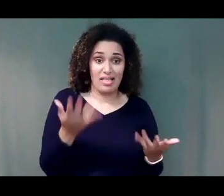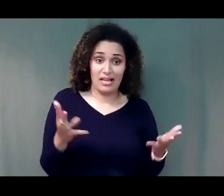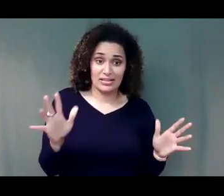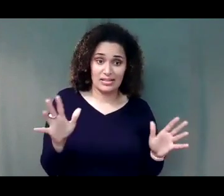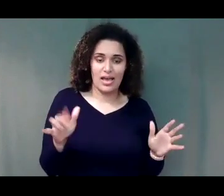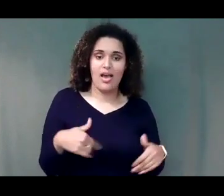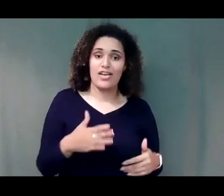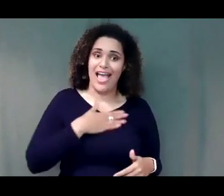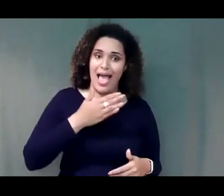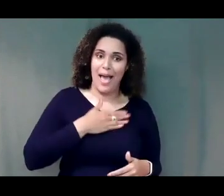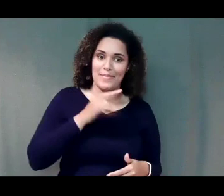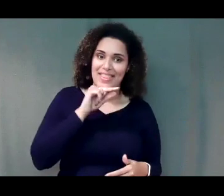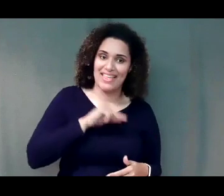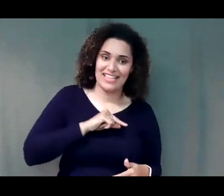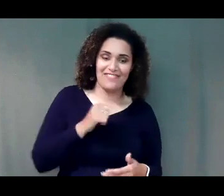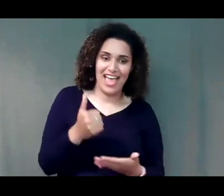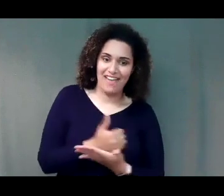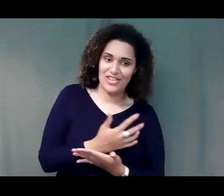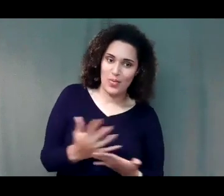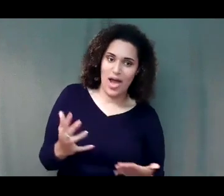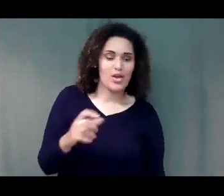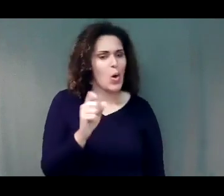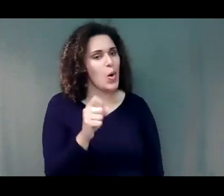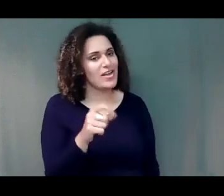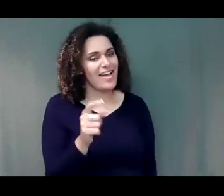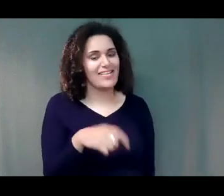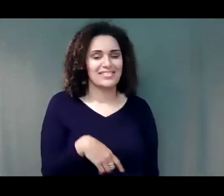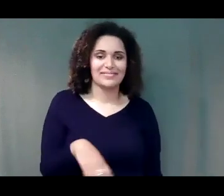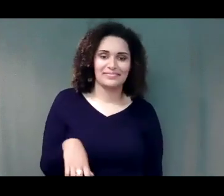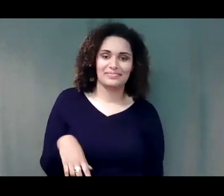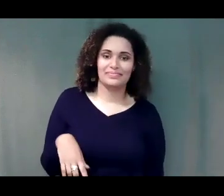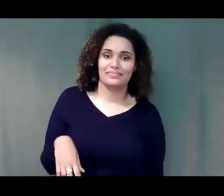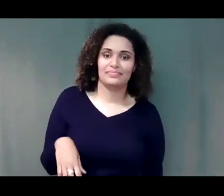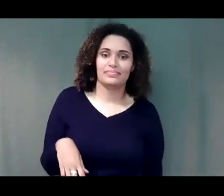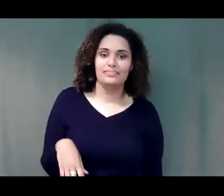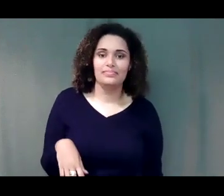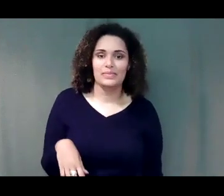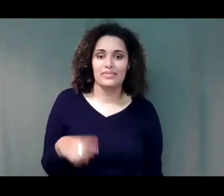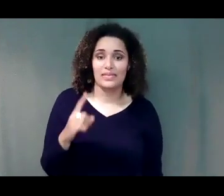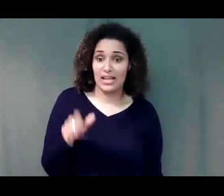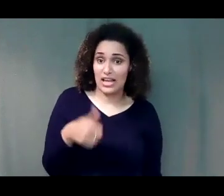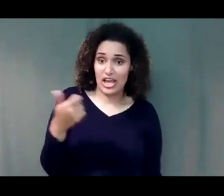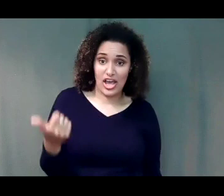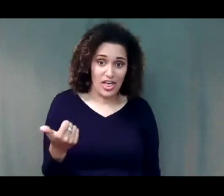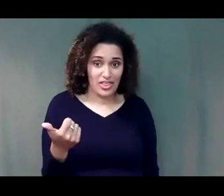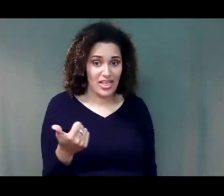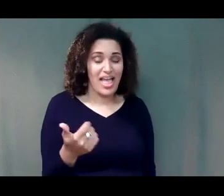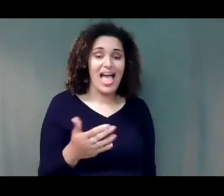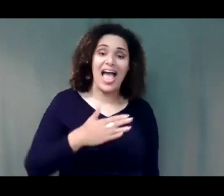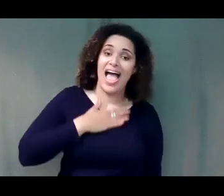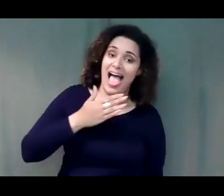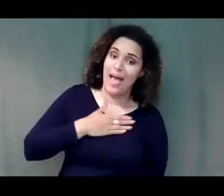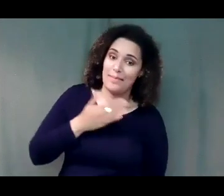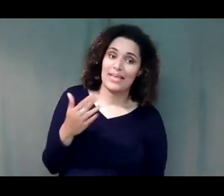Oh yeah, happy Thanksgiving, everybody. Oh yeah. We're gonna get, so yes, I think any Happy other Happy virtual Thanksgiving. virtual for a lot